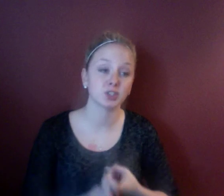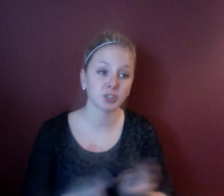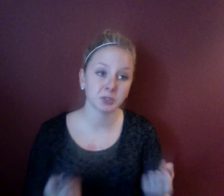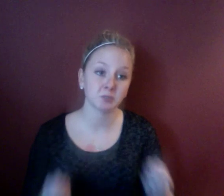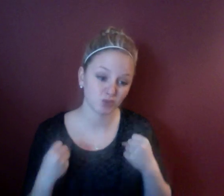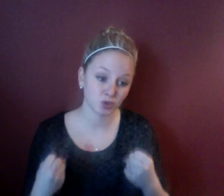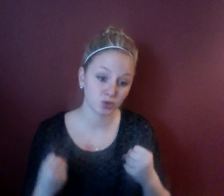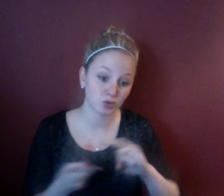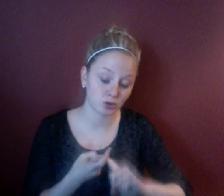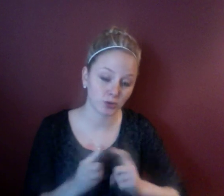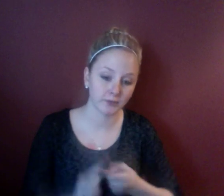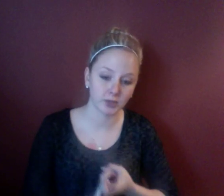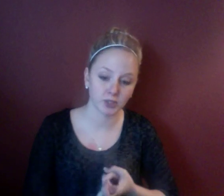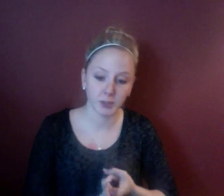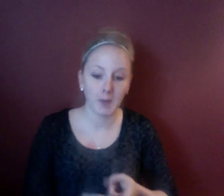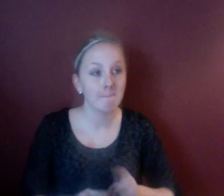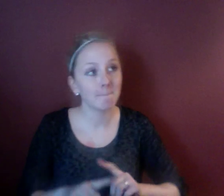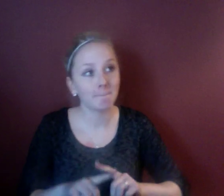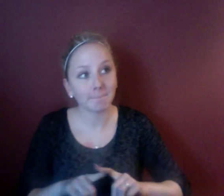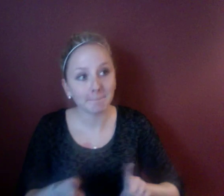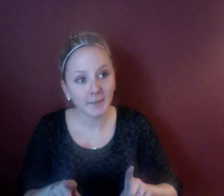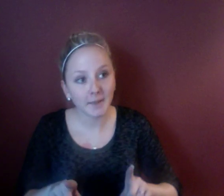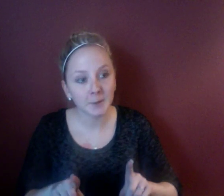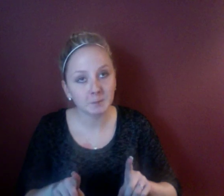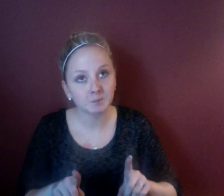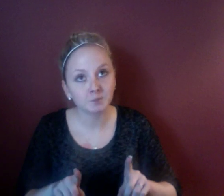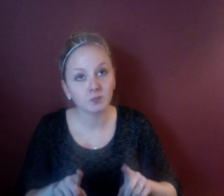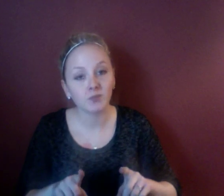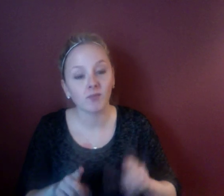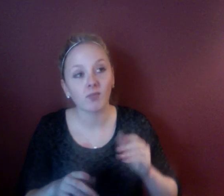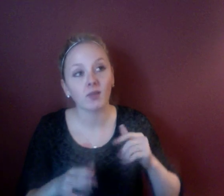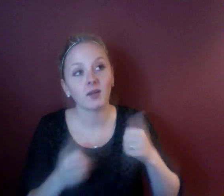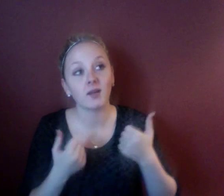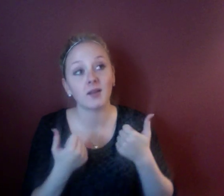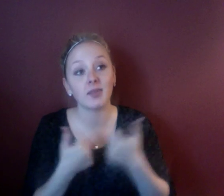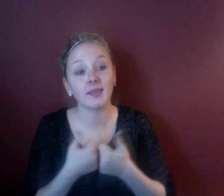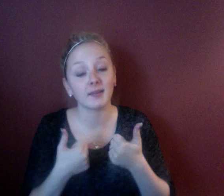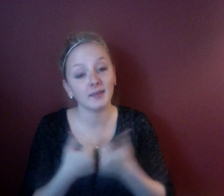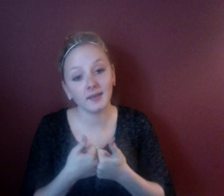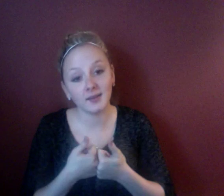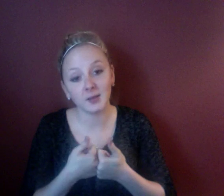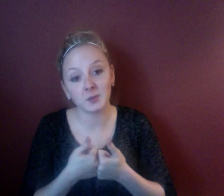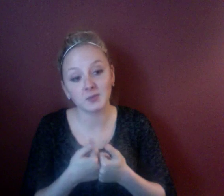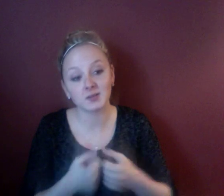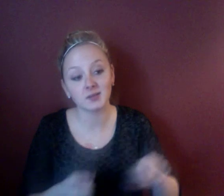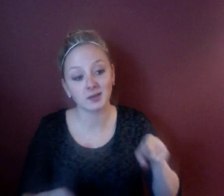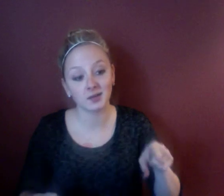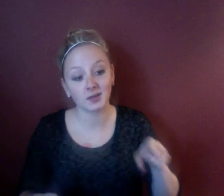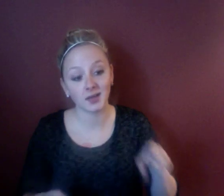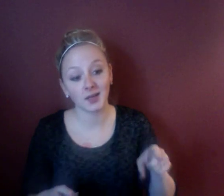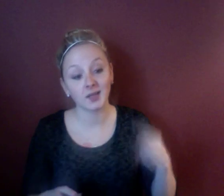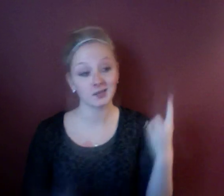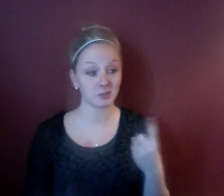you see that you need more cohesion, we might be able to find something that really does work for you. All right, the